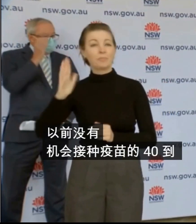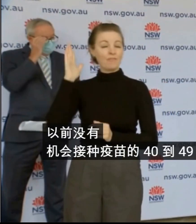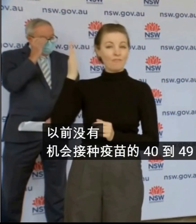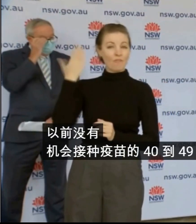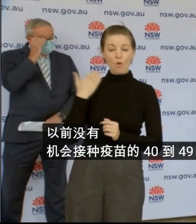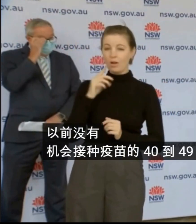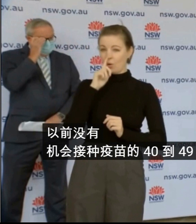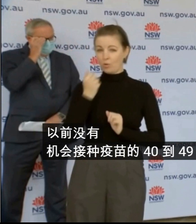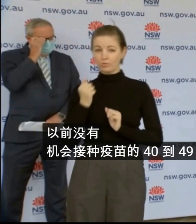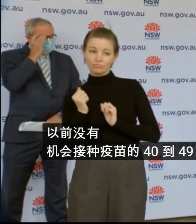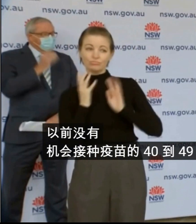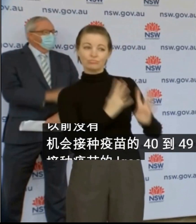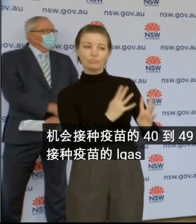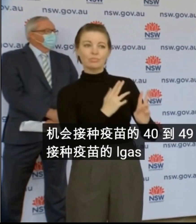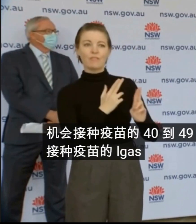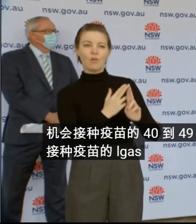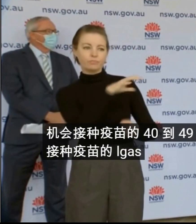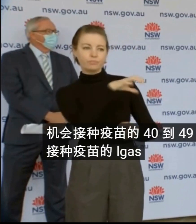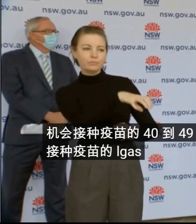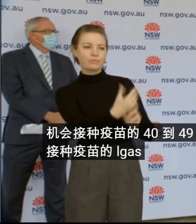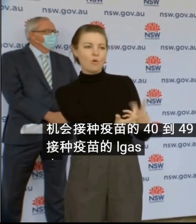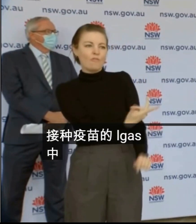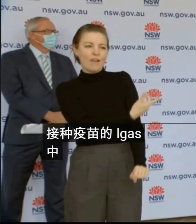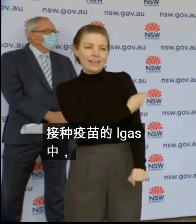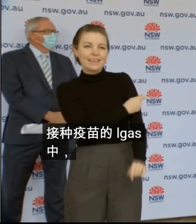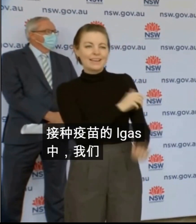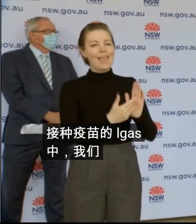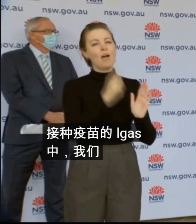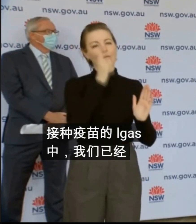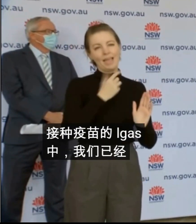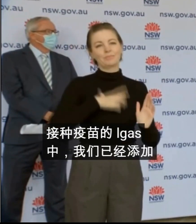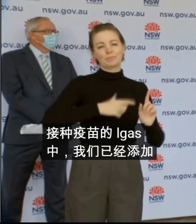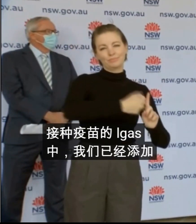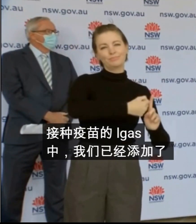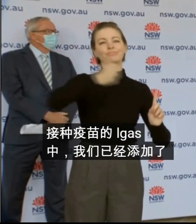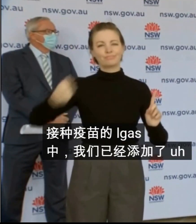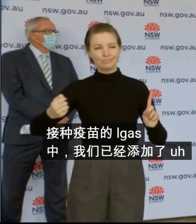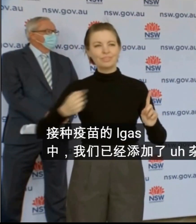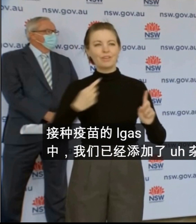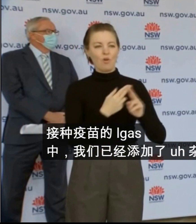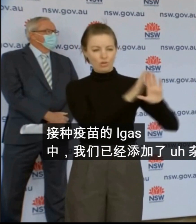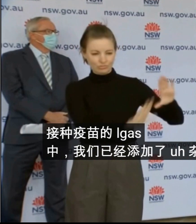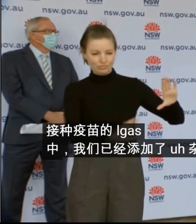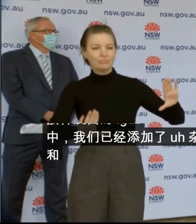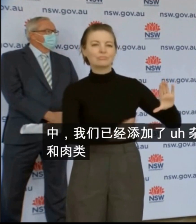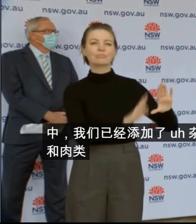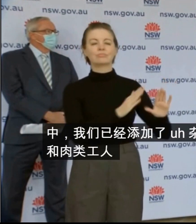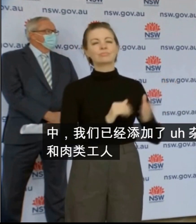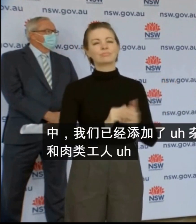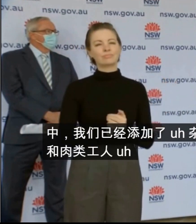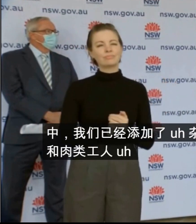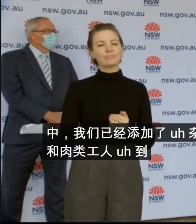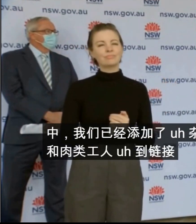vaccination in those LGAs to be vaccinated. In addition, we have added grocery and